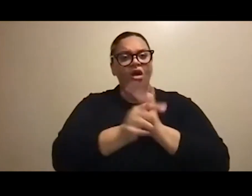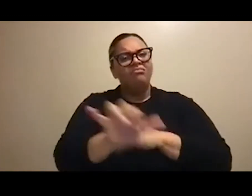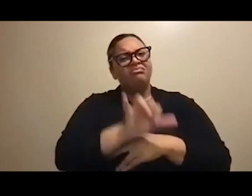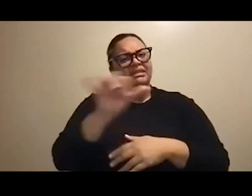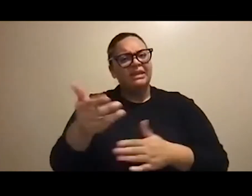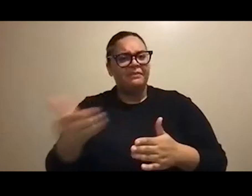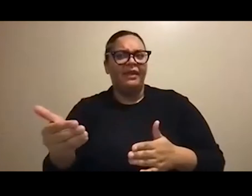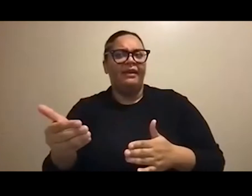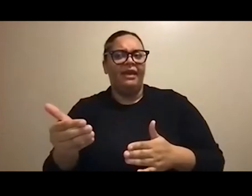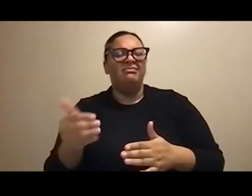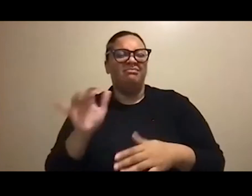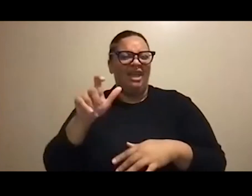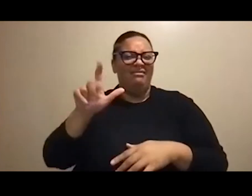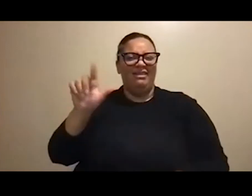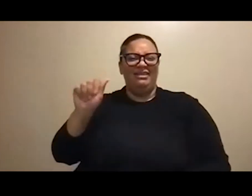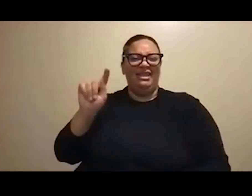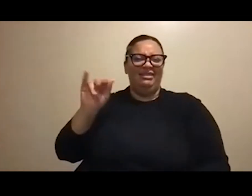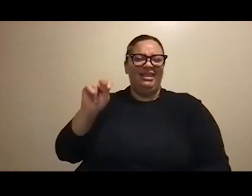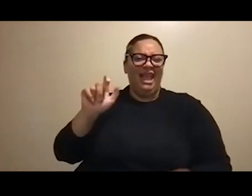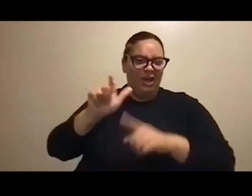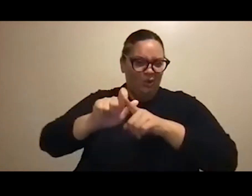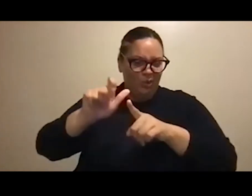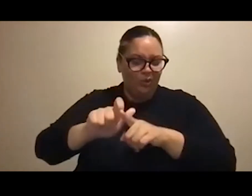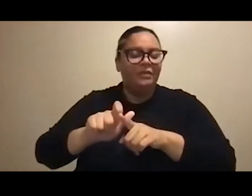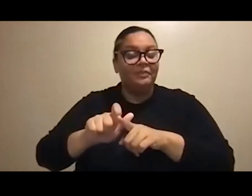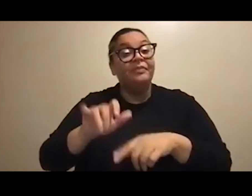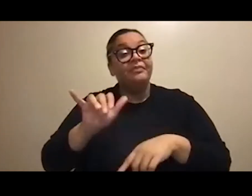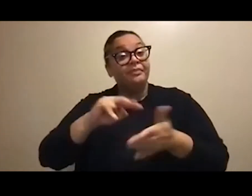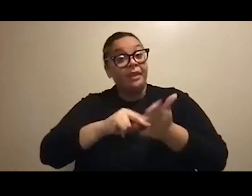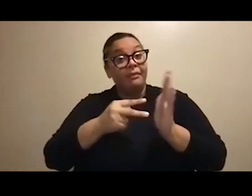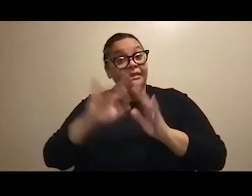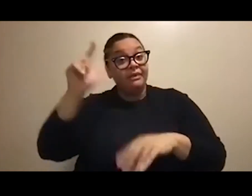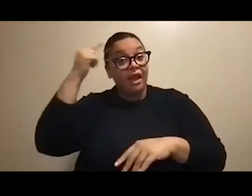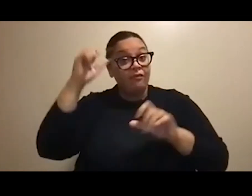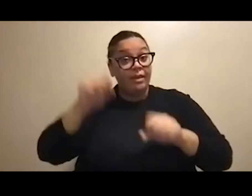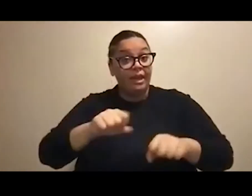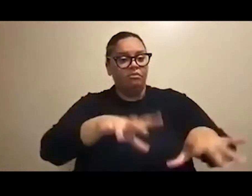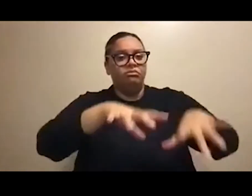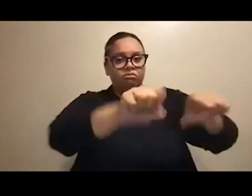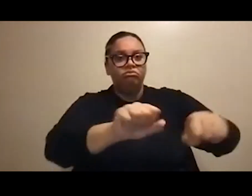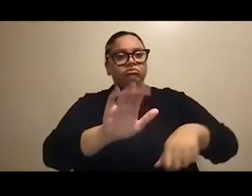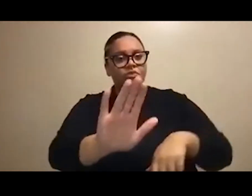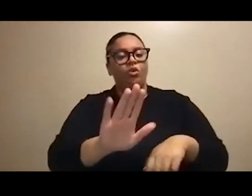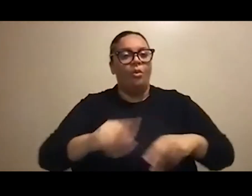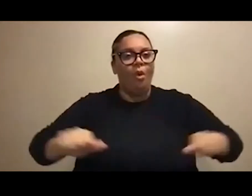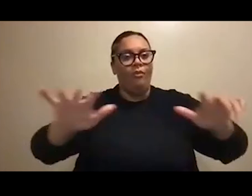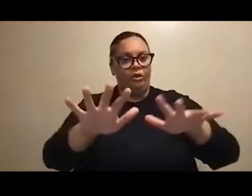terra. Secondly, that means that the government can take your property, can take